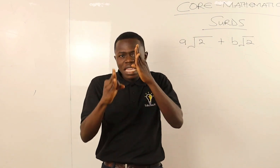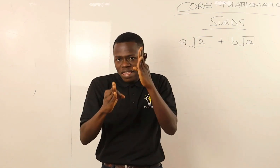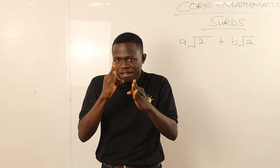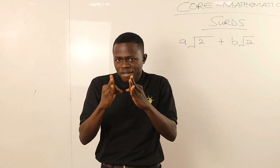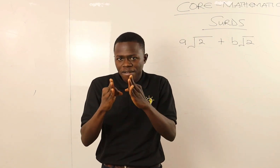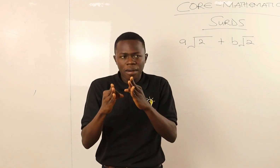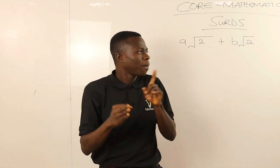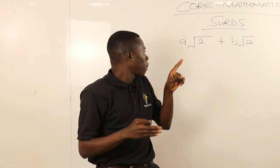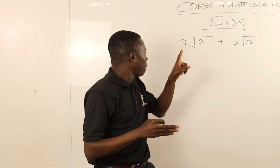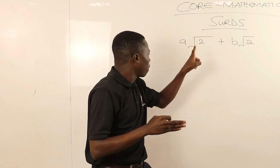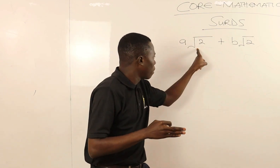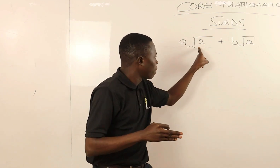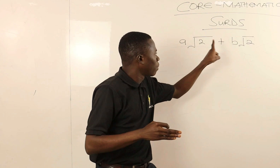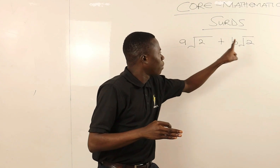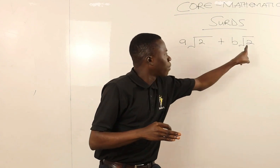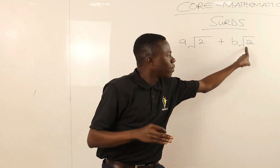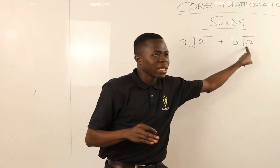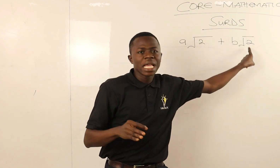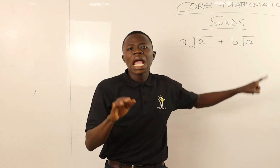the only time you can add or subtract